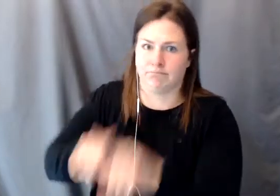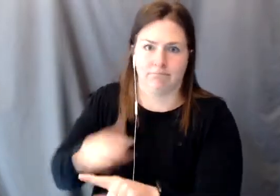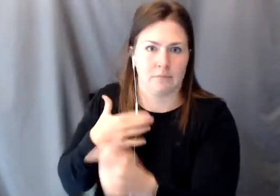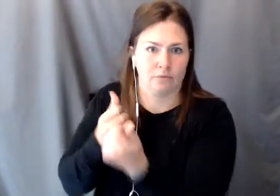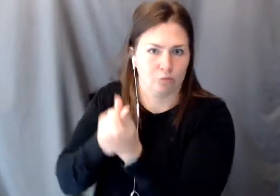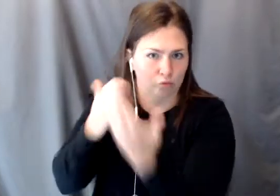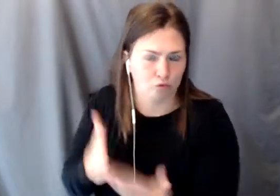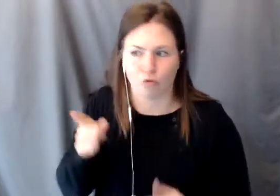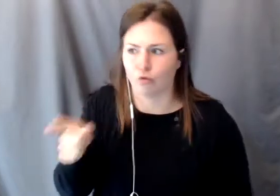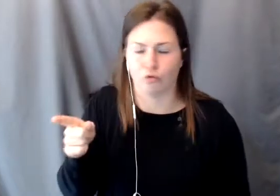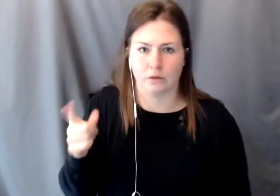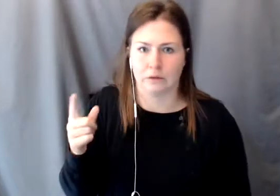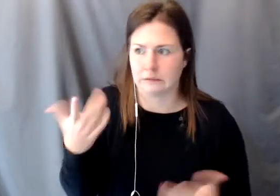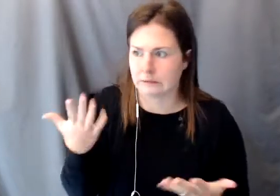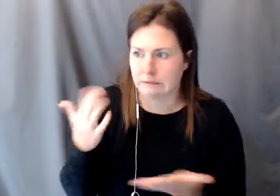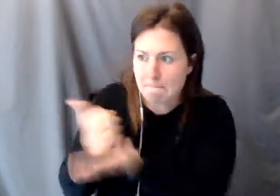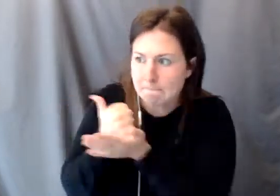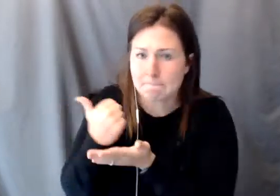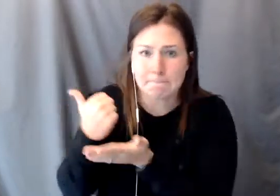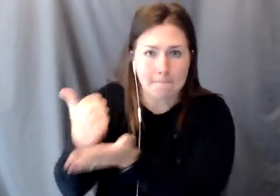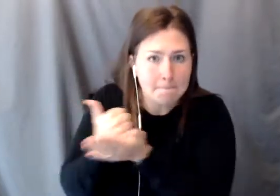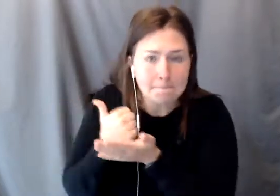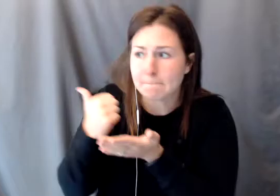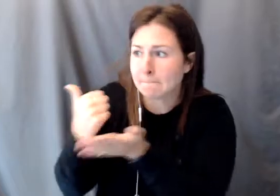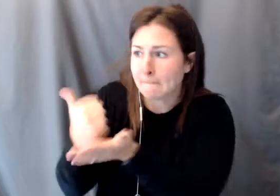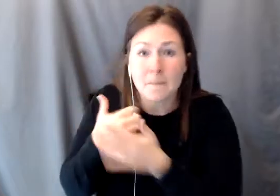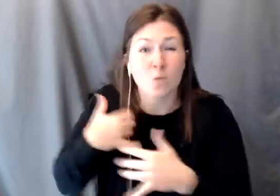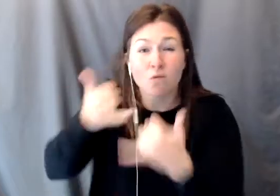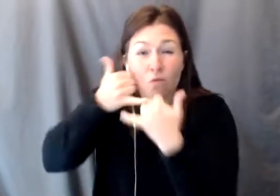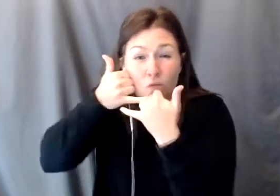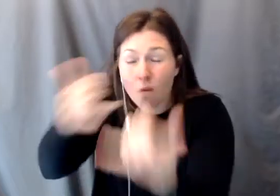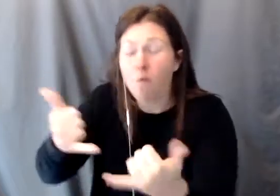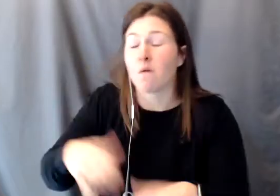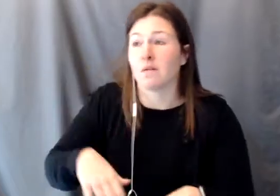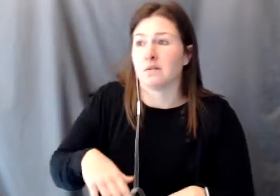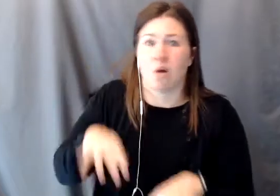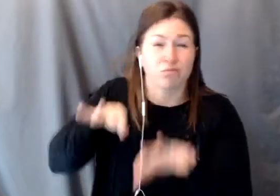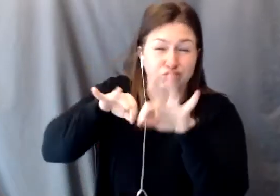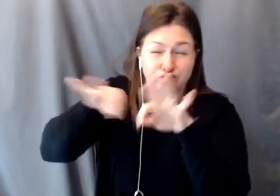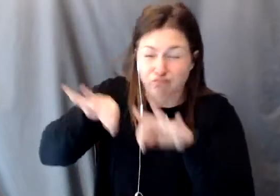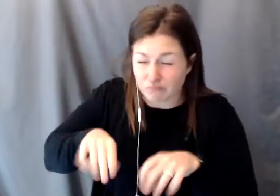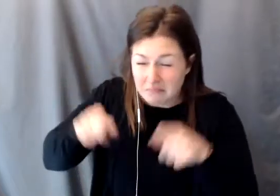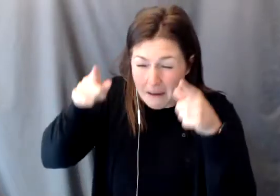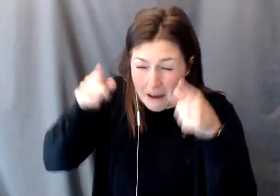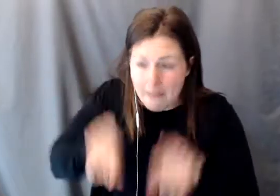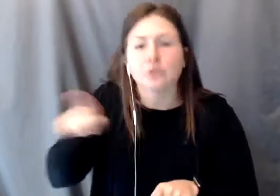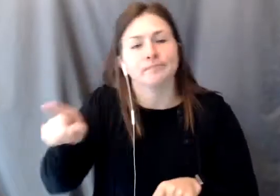immense. I mean, I'd call her and, you know, tell her what was going on, and she'd walk me through it. And she'd give me